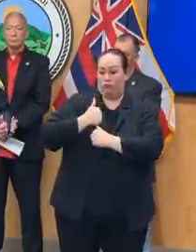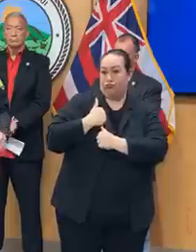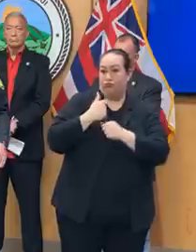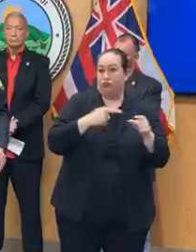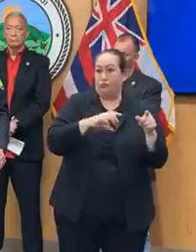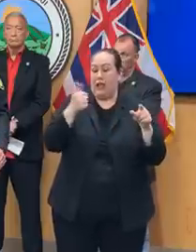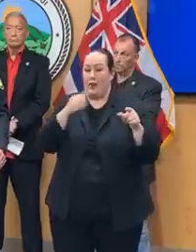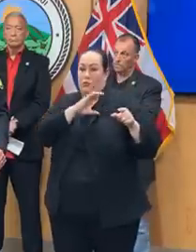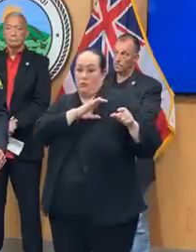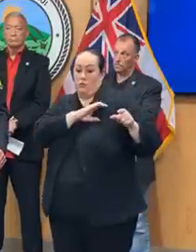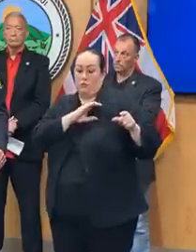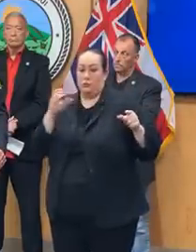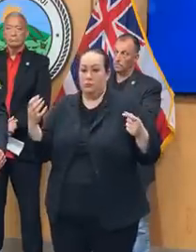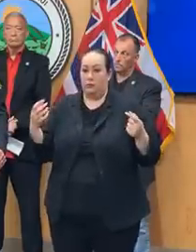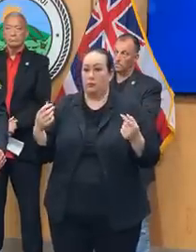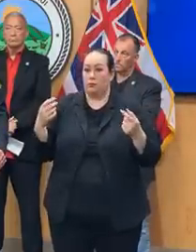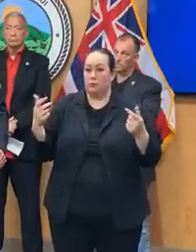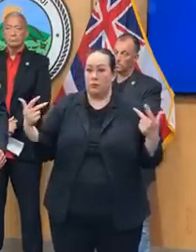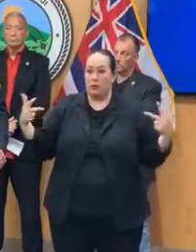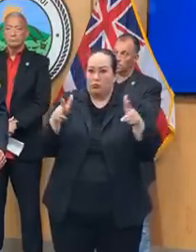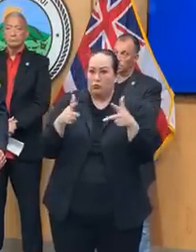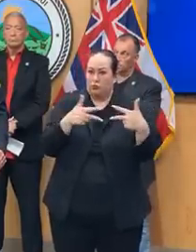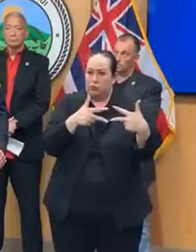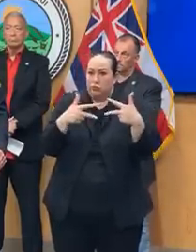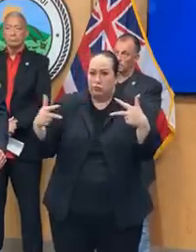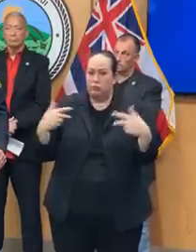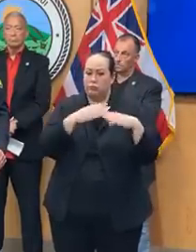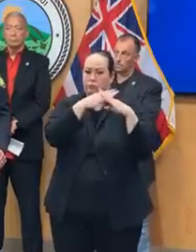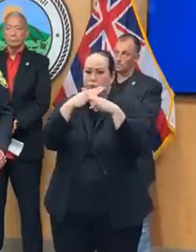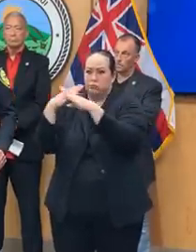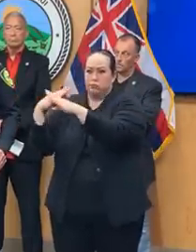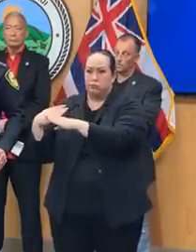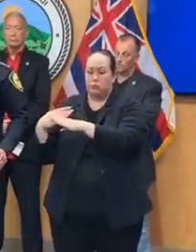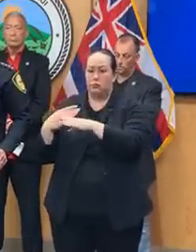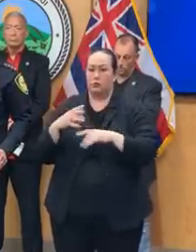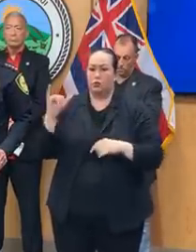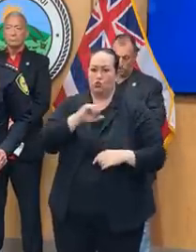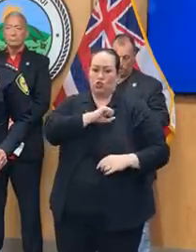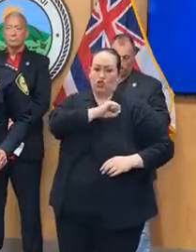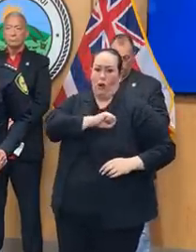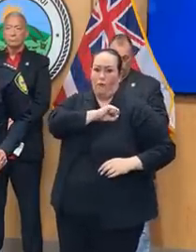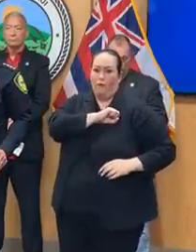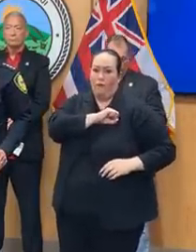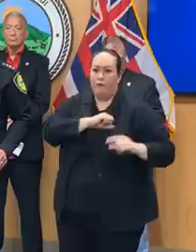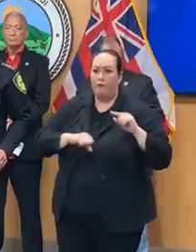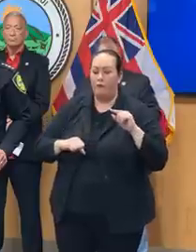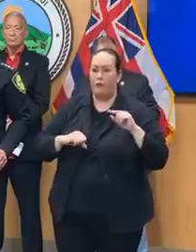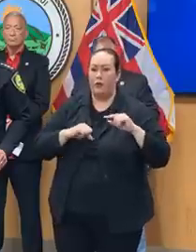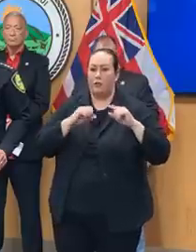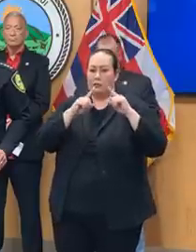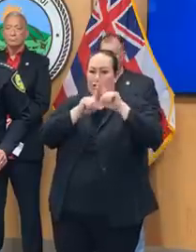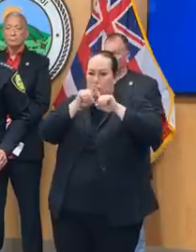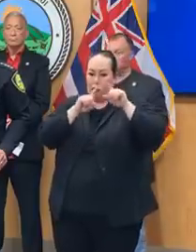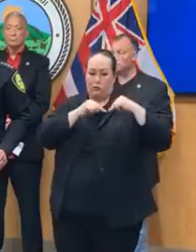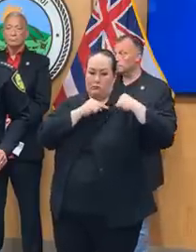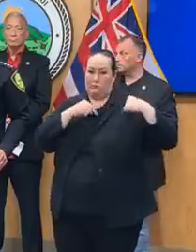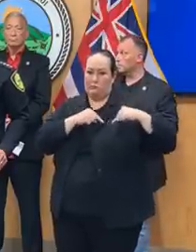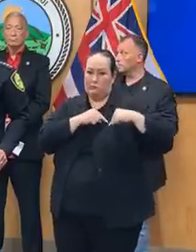other law enforcement agencies from within the state, to include the sheriffs, to include Big Island PD, to include